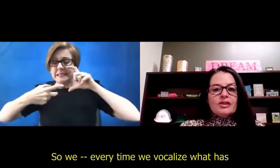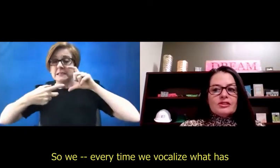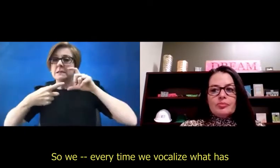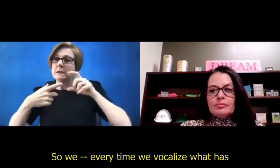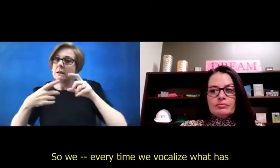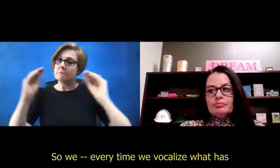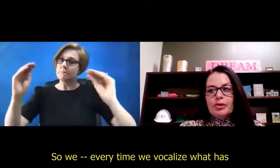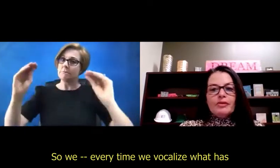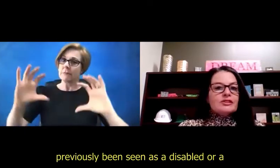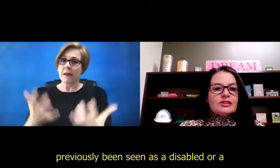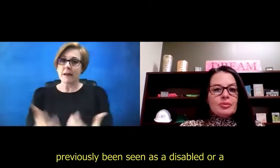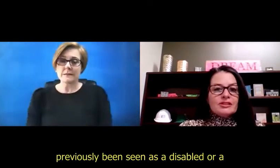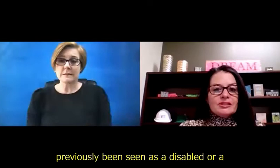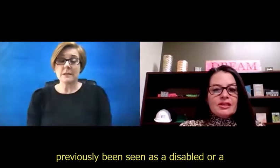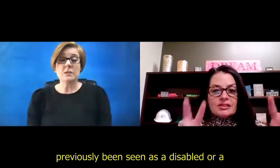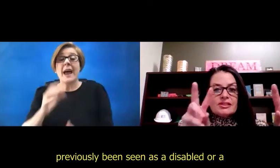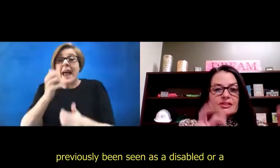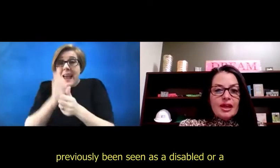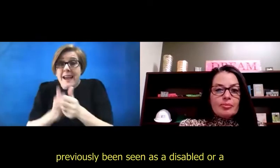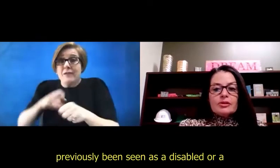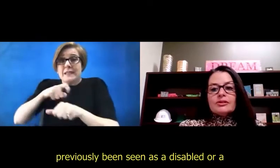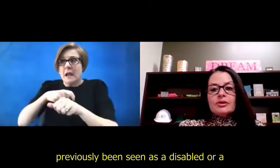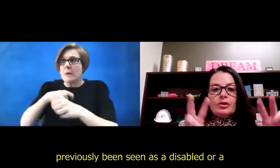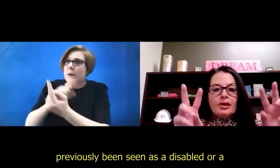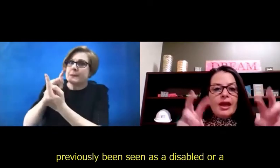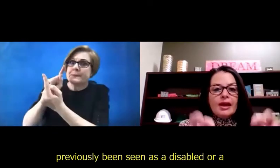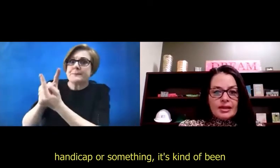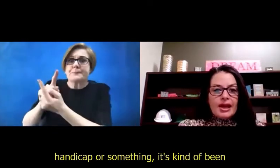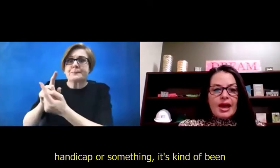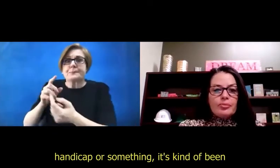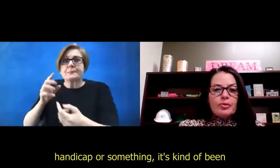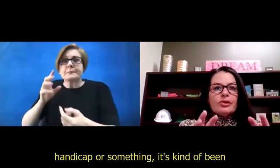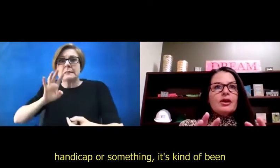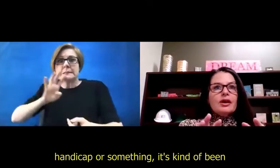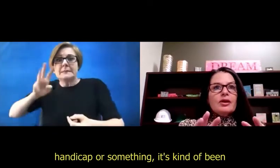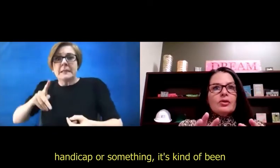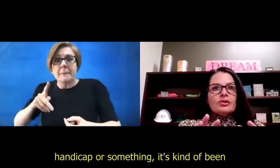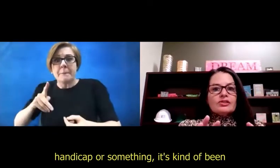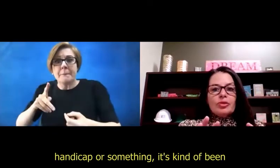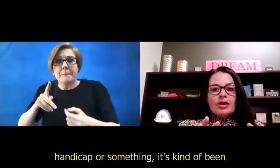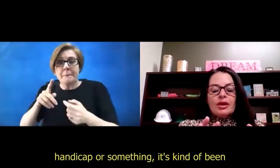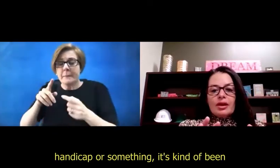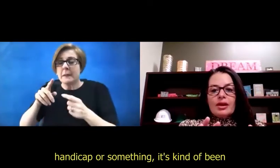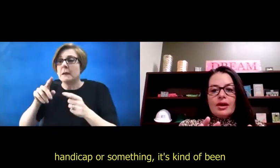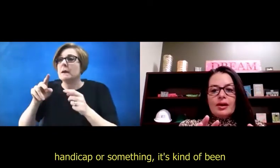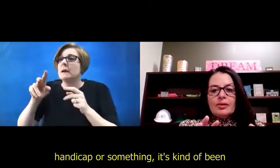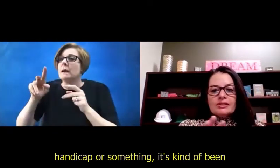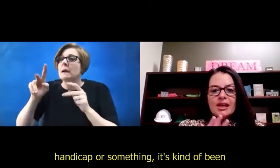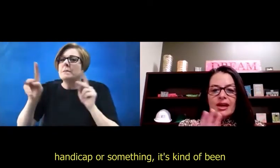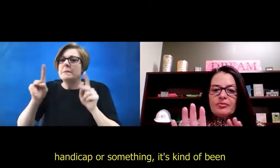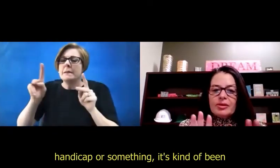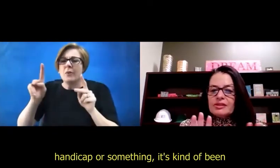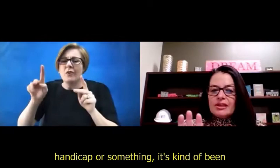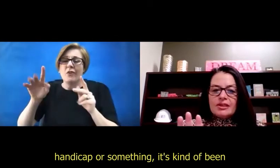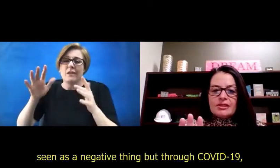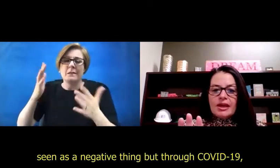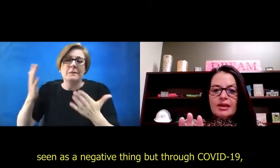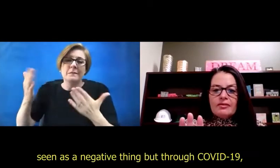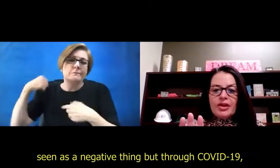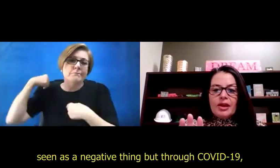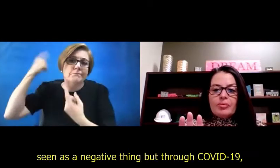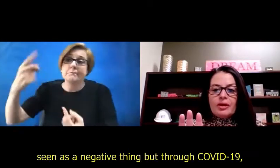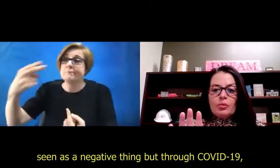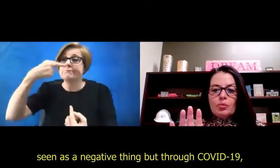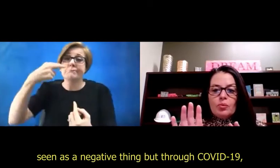has previously been seen as a disabled or a handicap or something, it's kind of been seen as